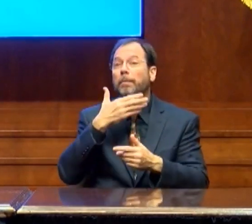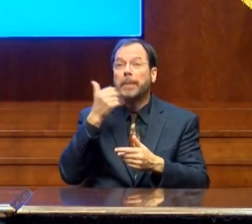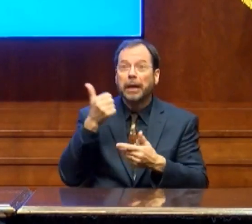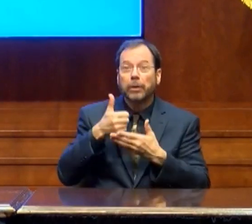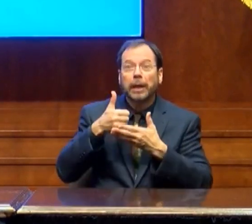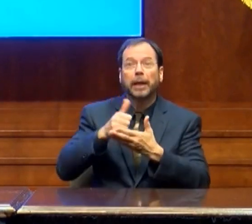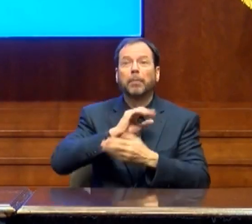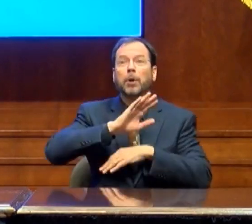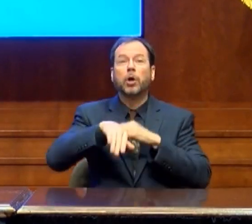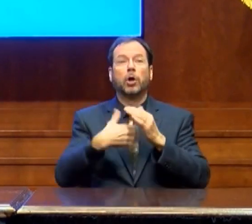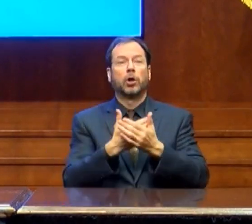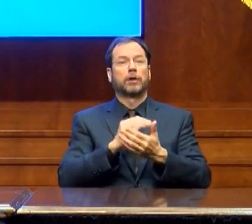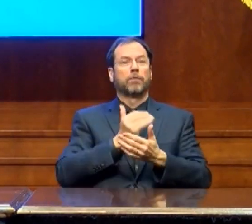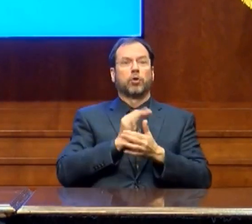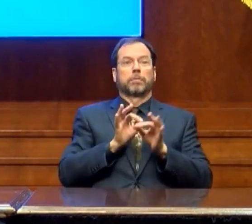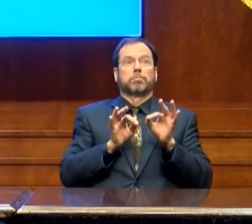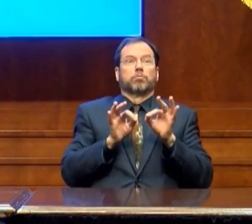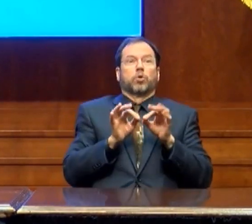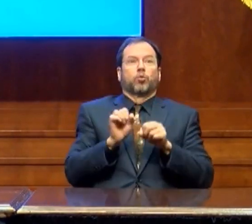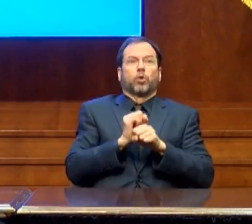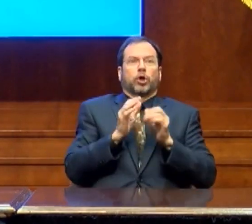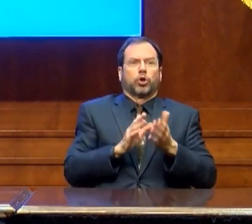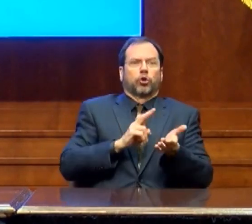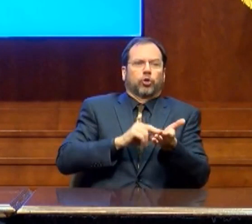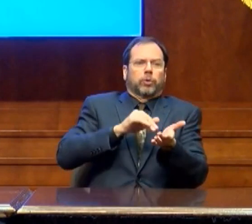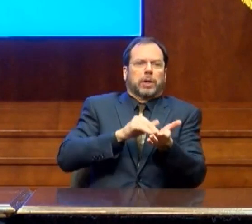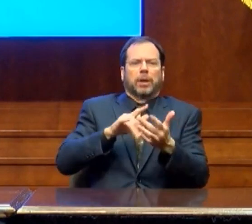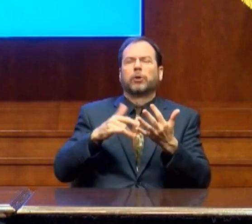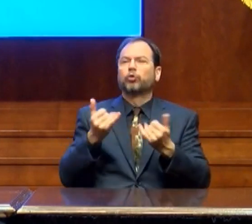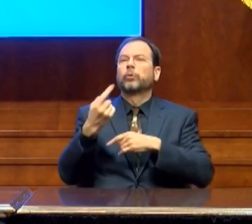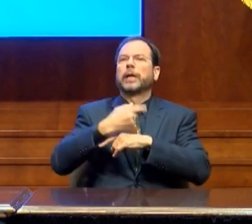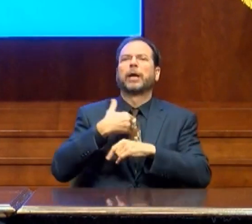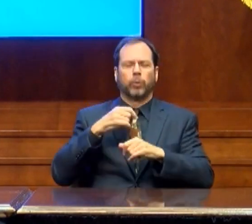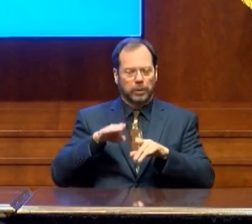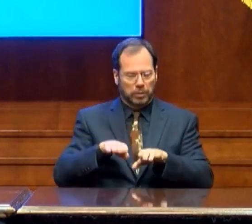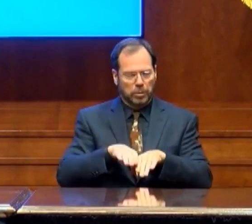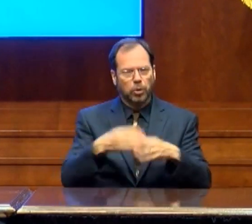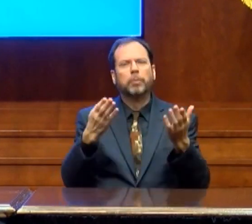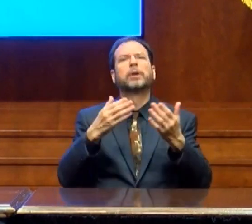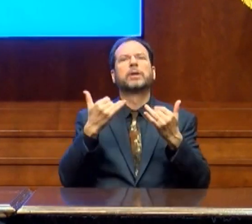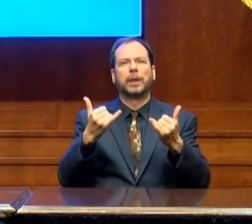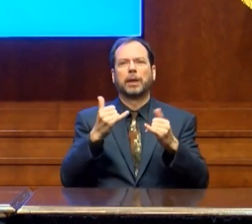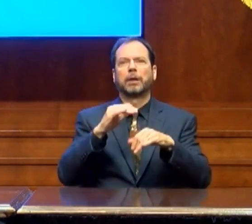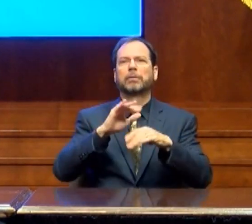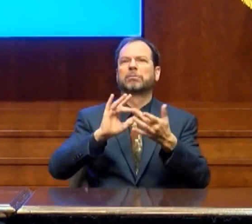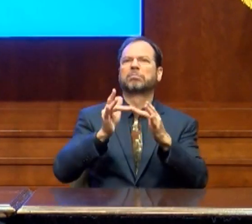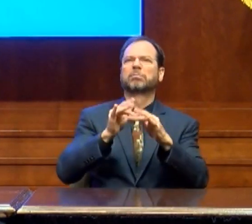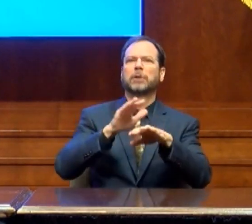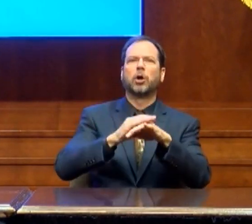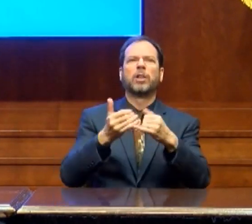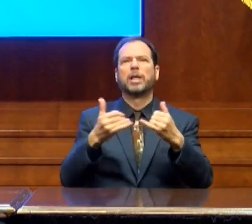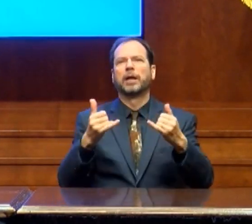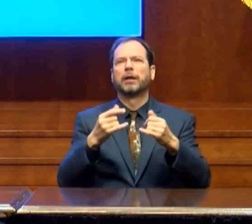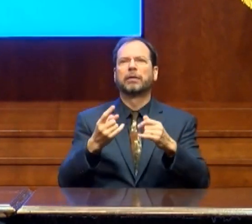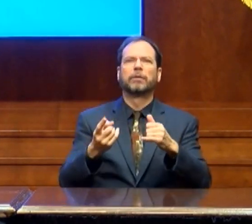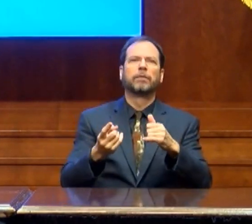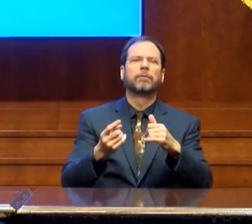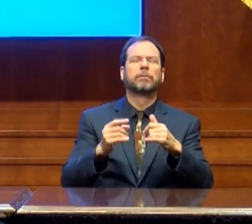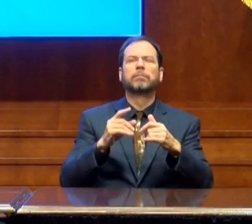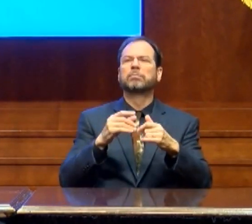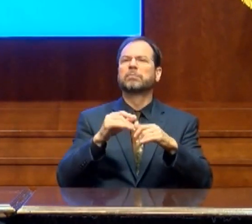assist all of our essential workers, today we have launched an online